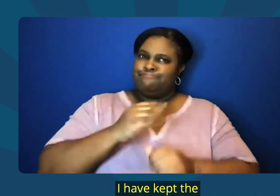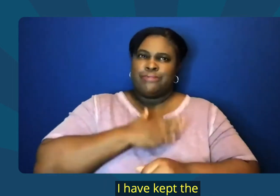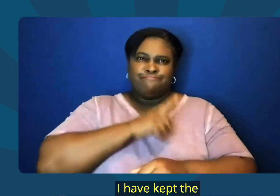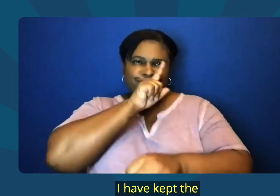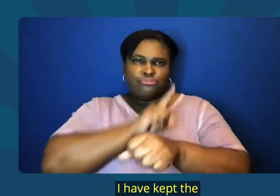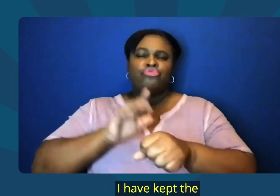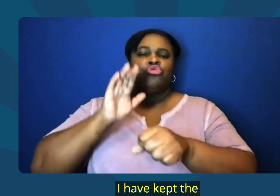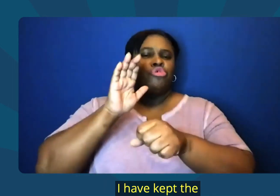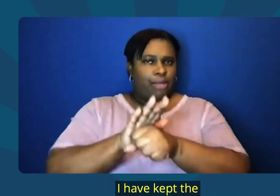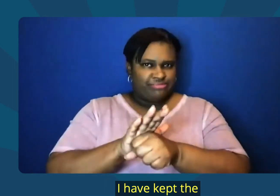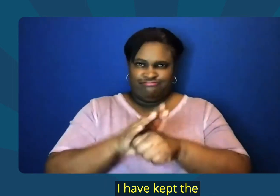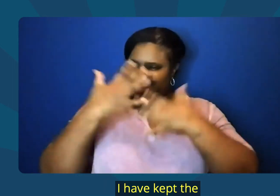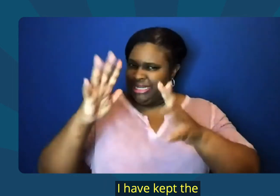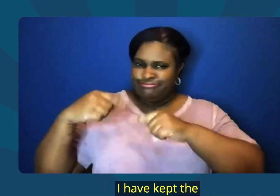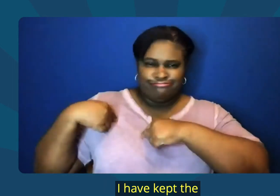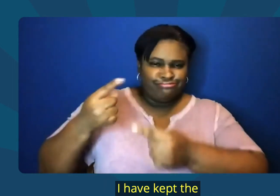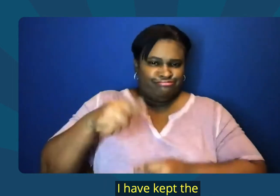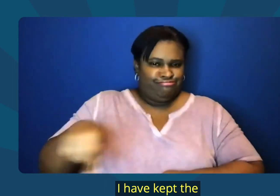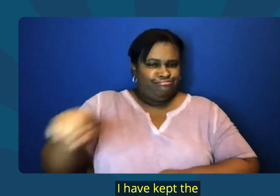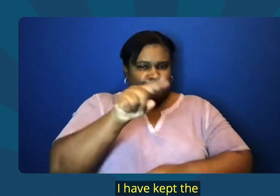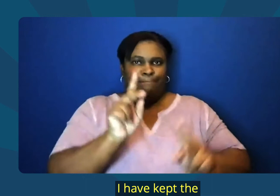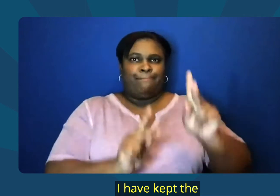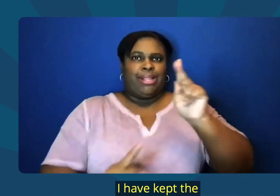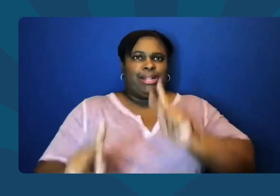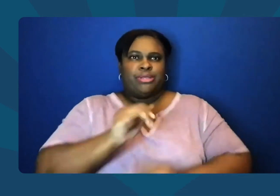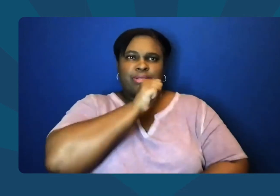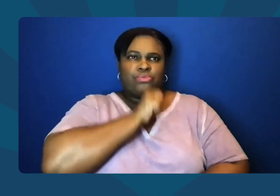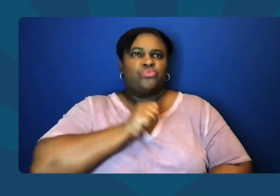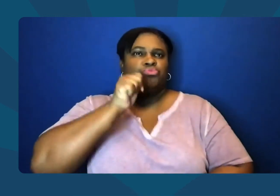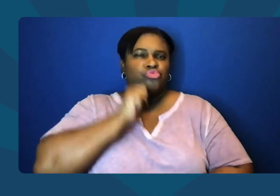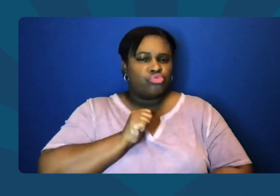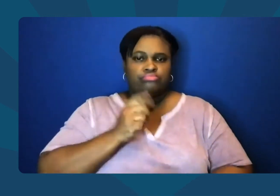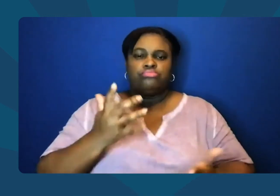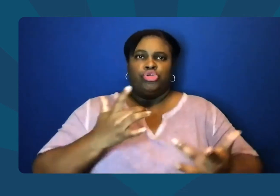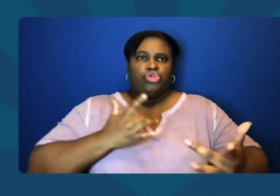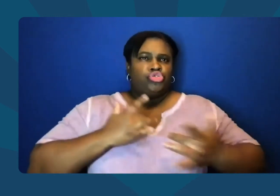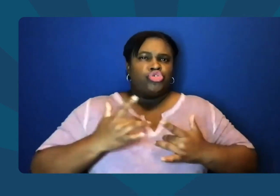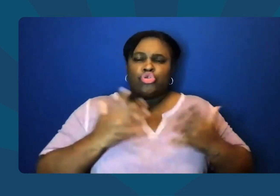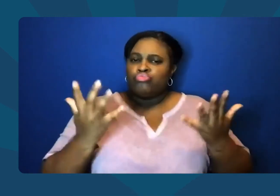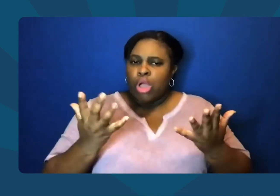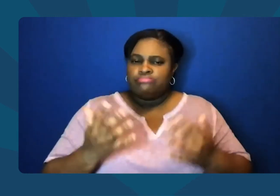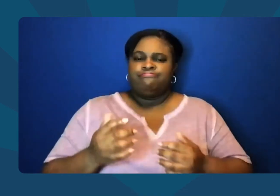I have kept the promises I've made to constituents concerning personal freedom,